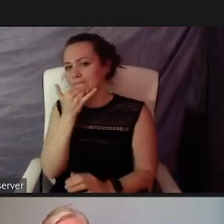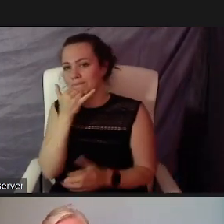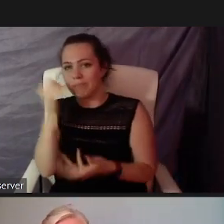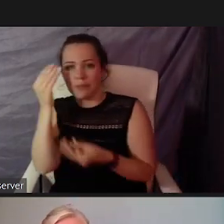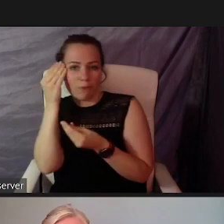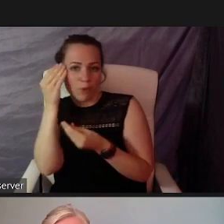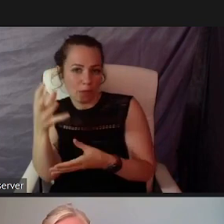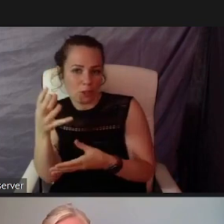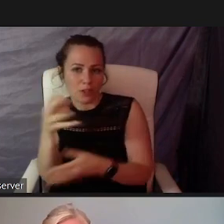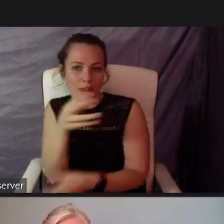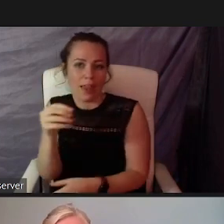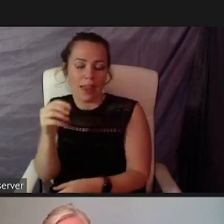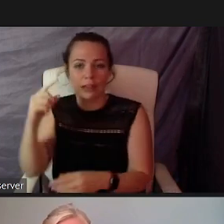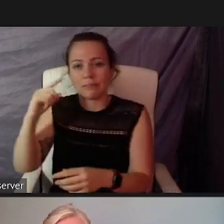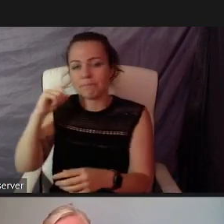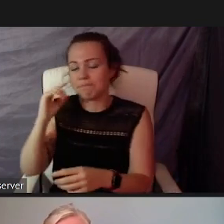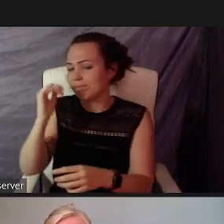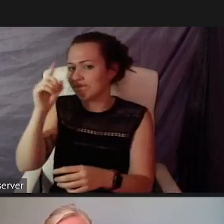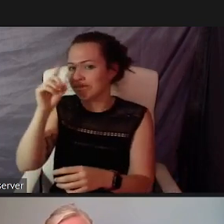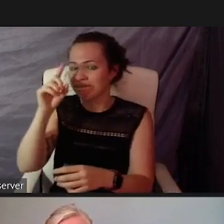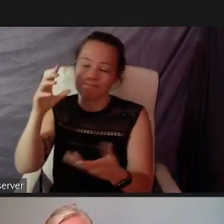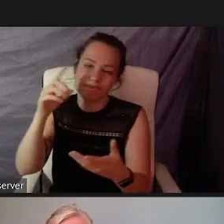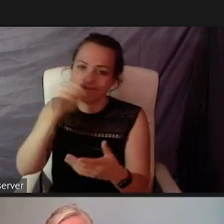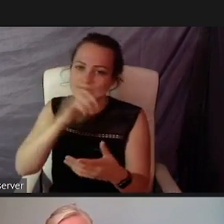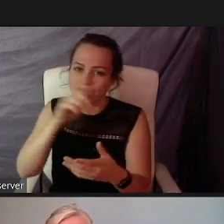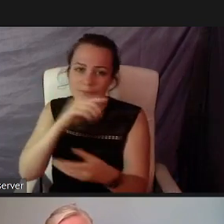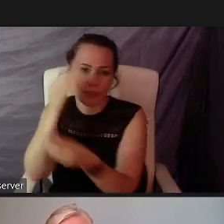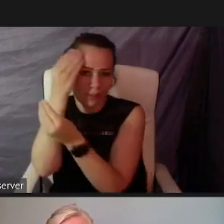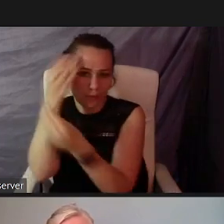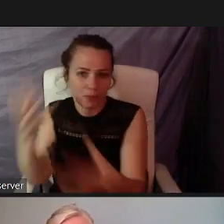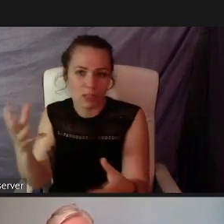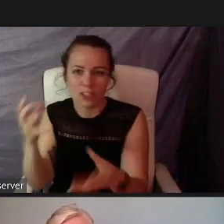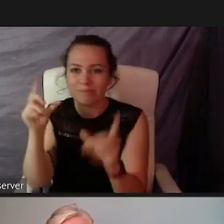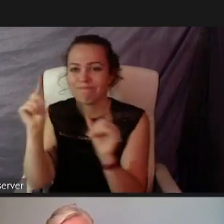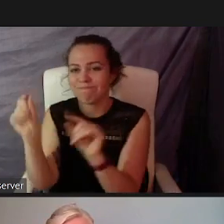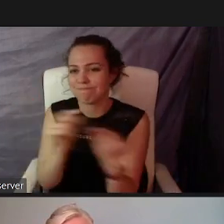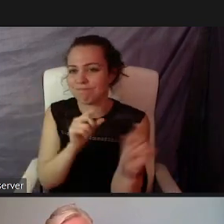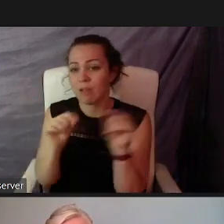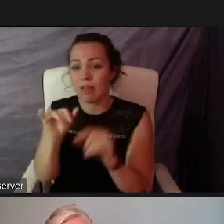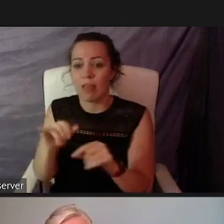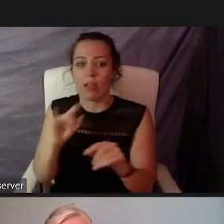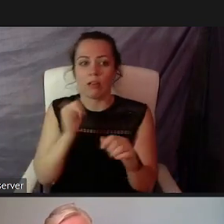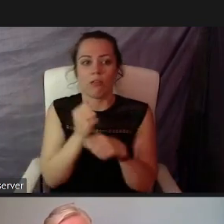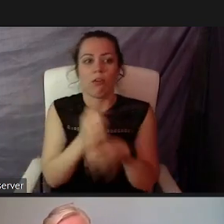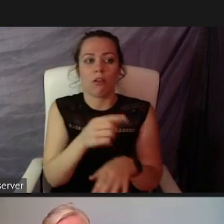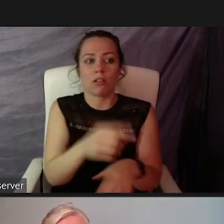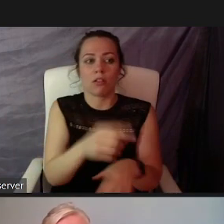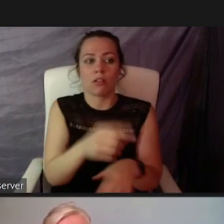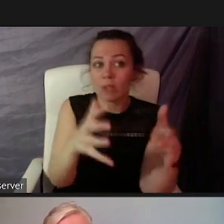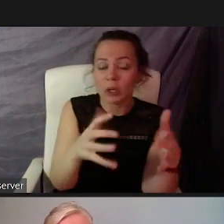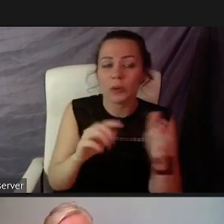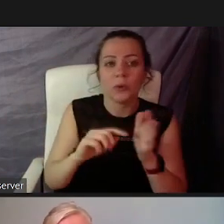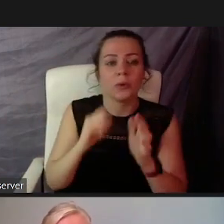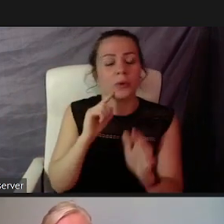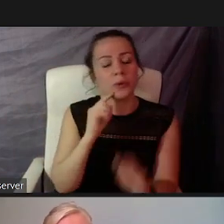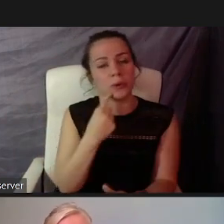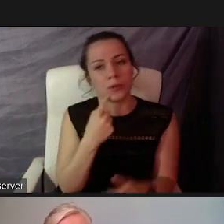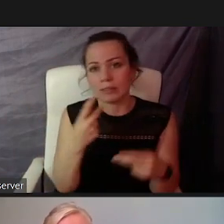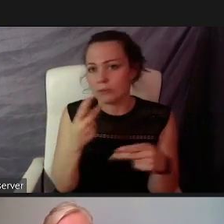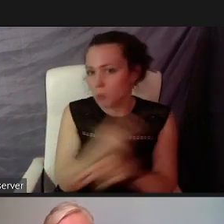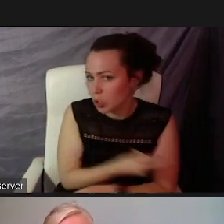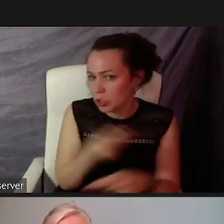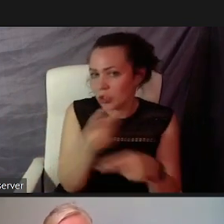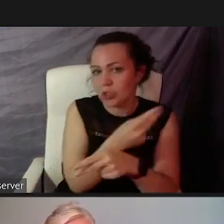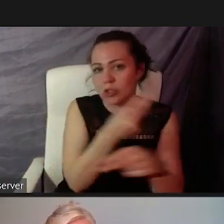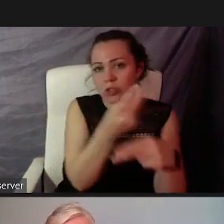So this is something that can exacerbate people's fear. And it's why a repeated message for managing fear